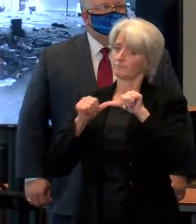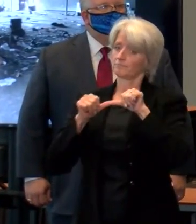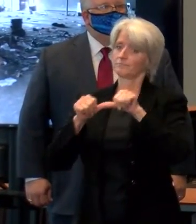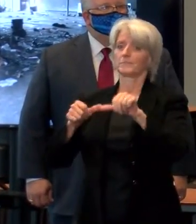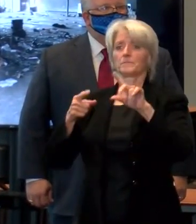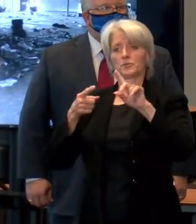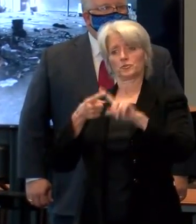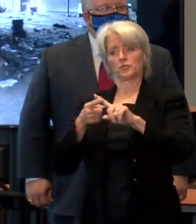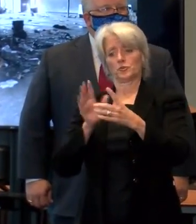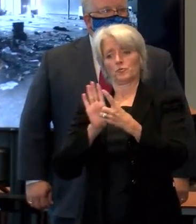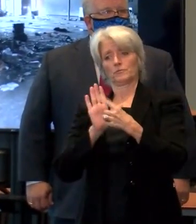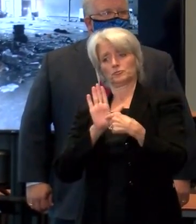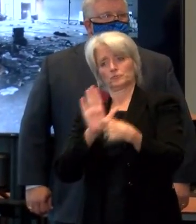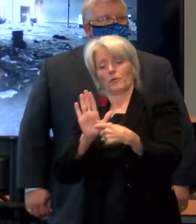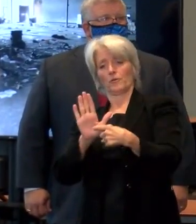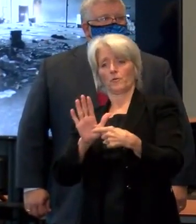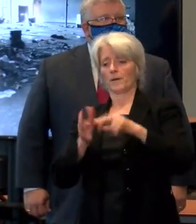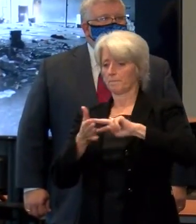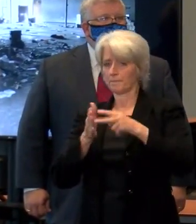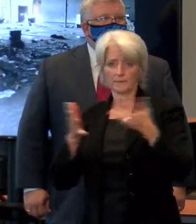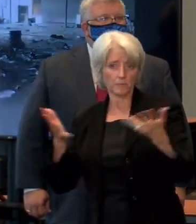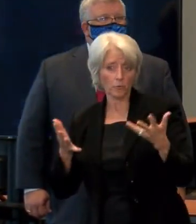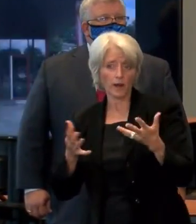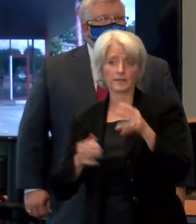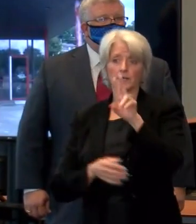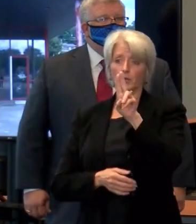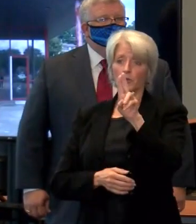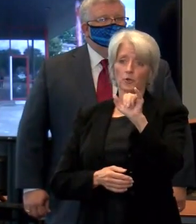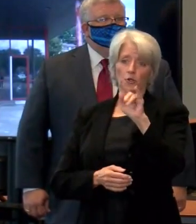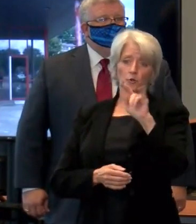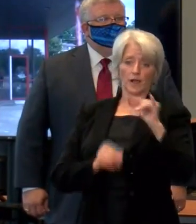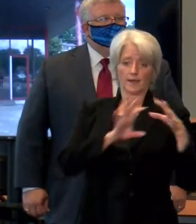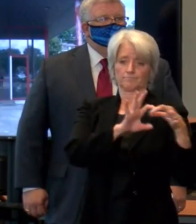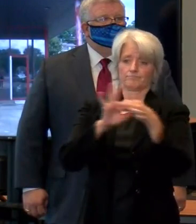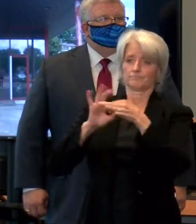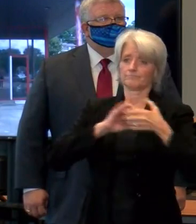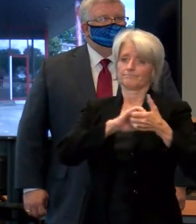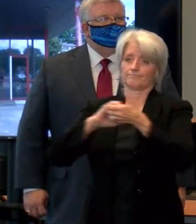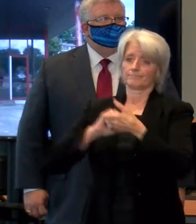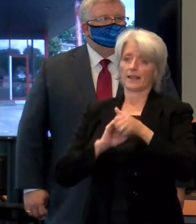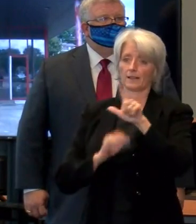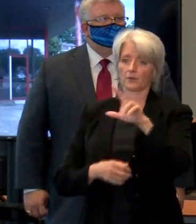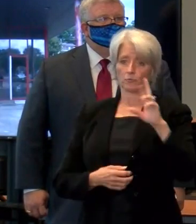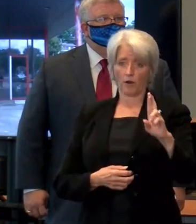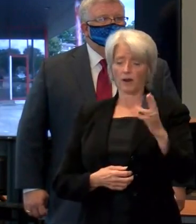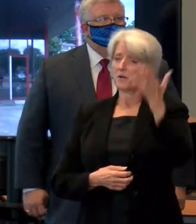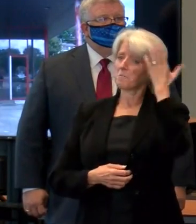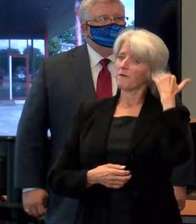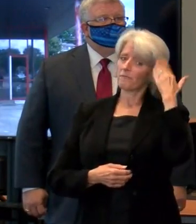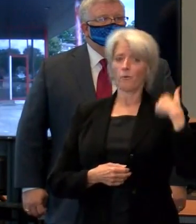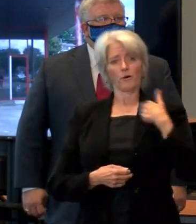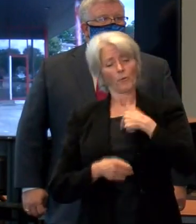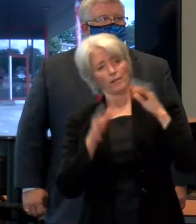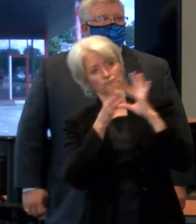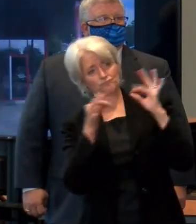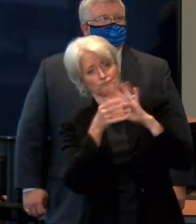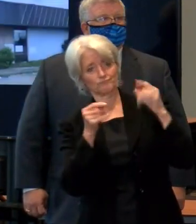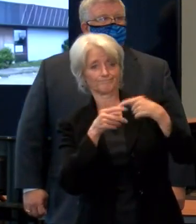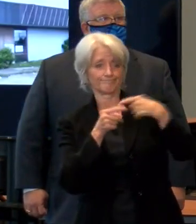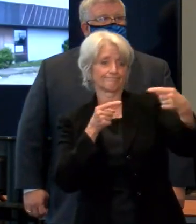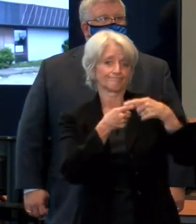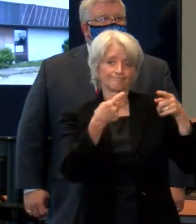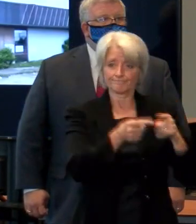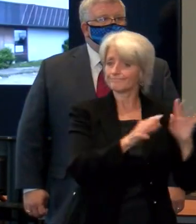truly means. We often talk about how we move from being disconnected to connected, but another component of that